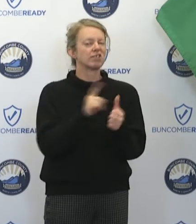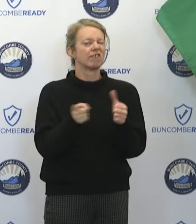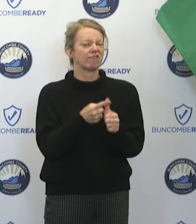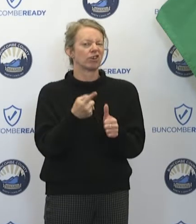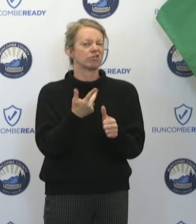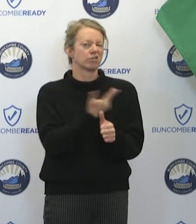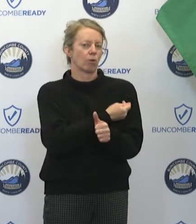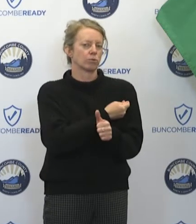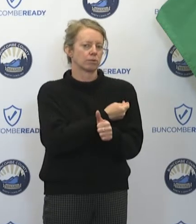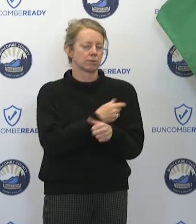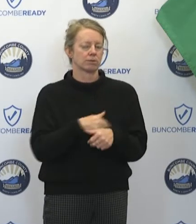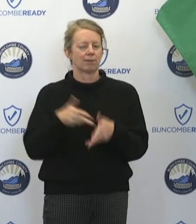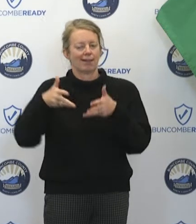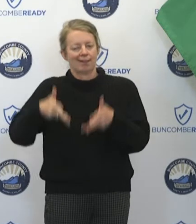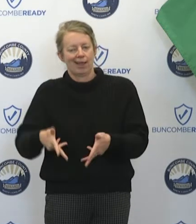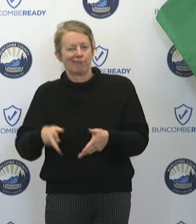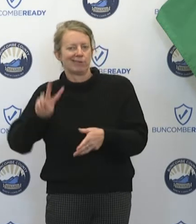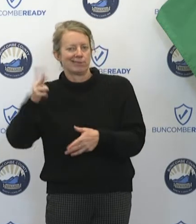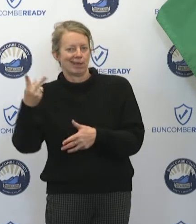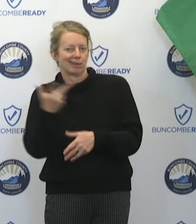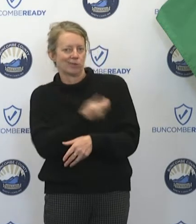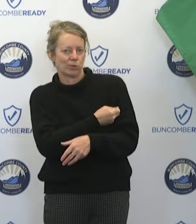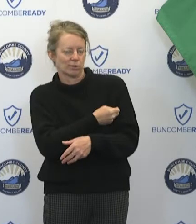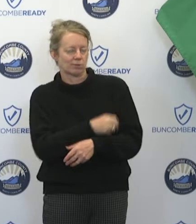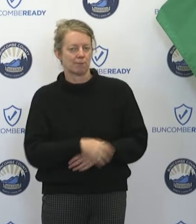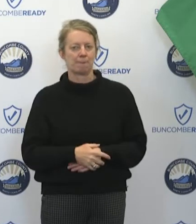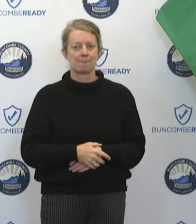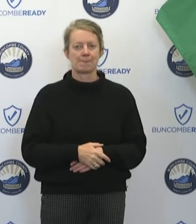remaining portion are second doses.